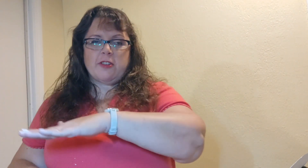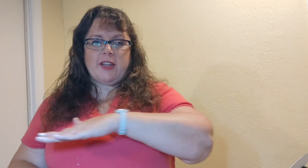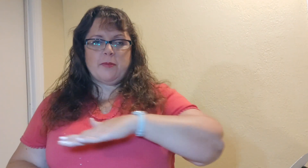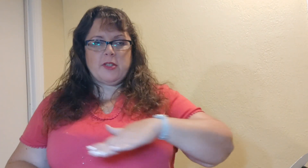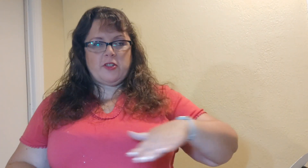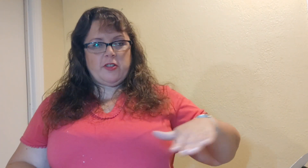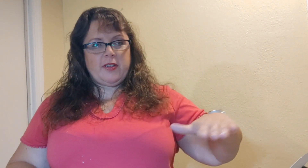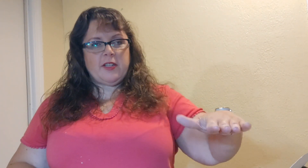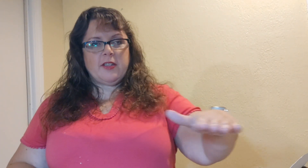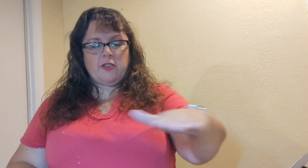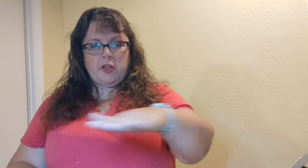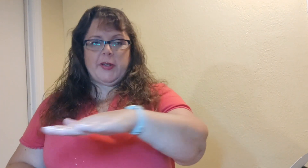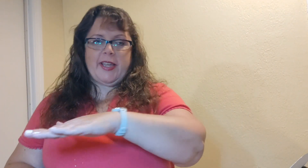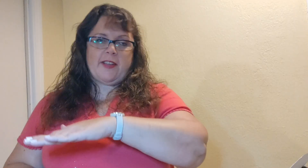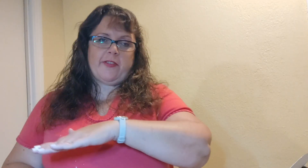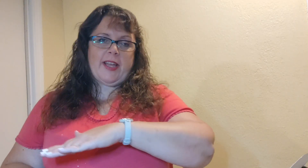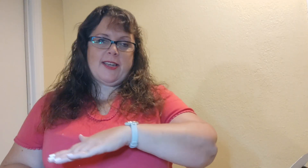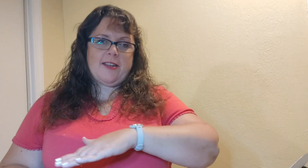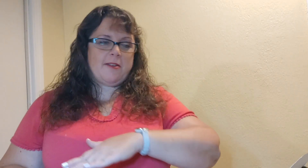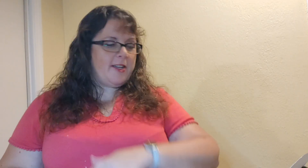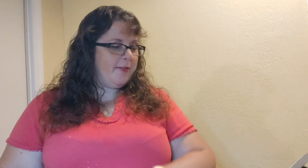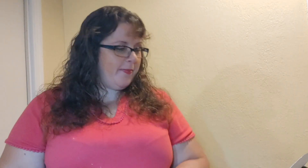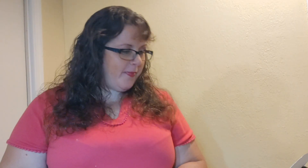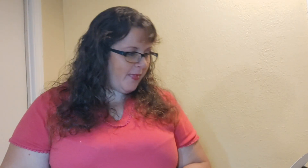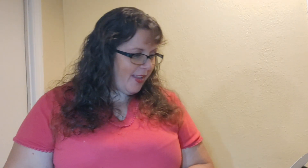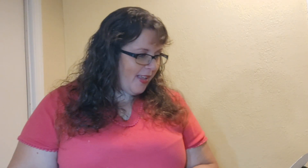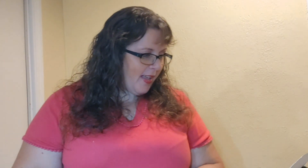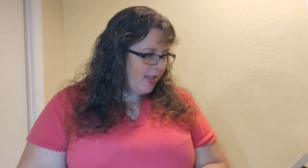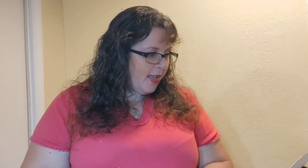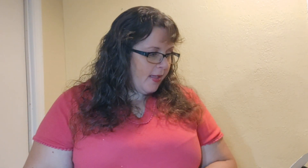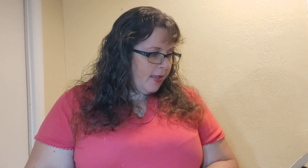district, which is showing like a flat area.